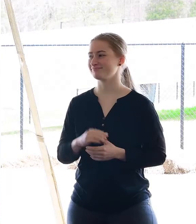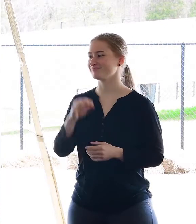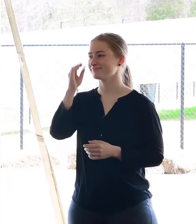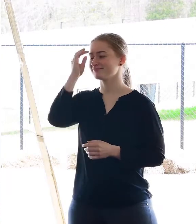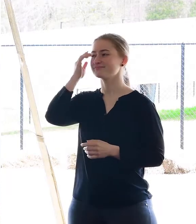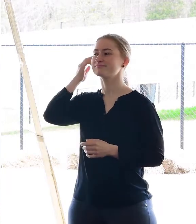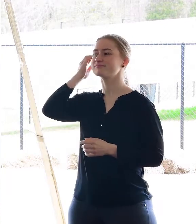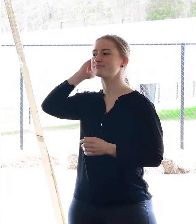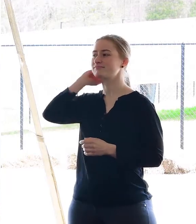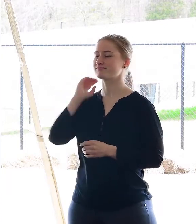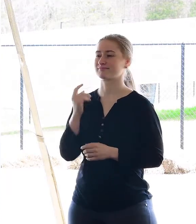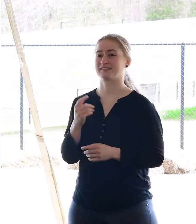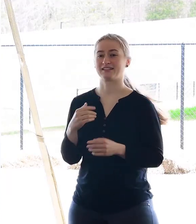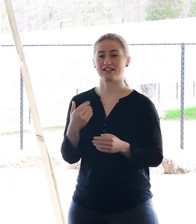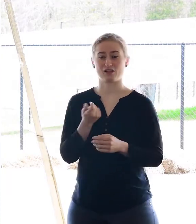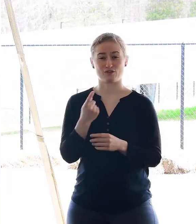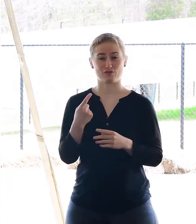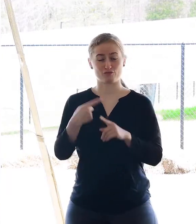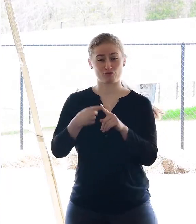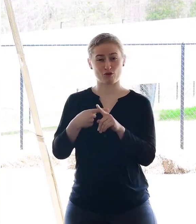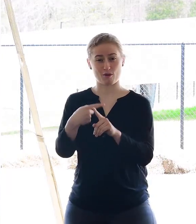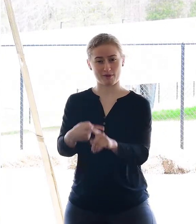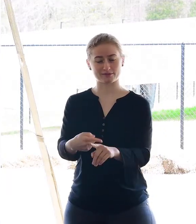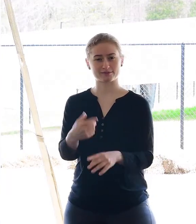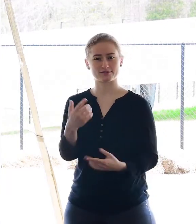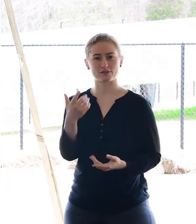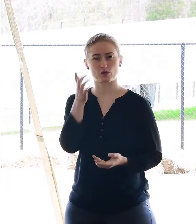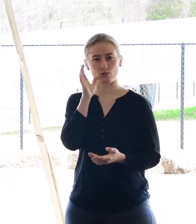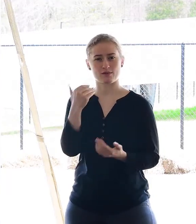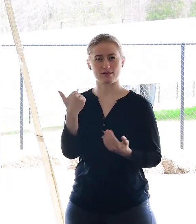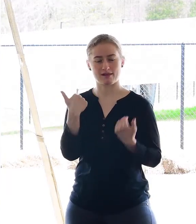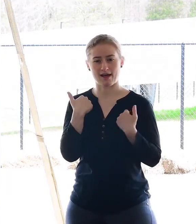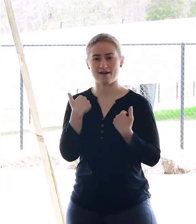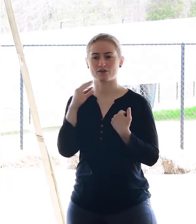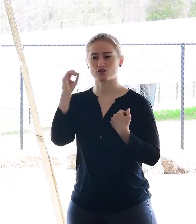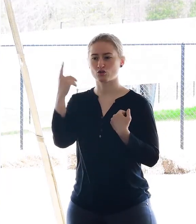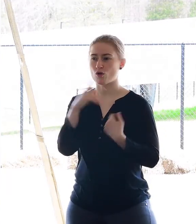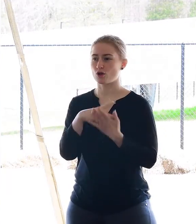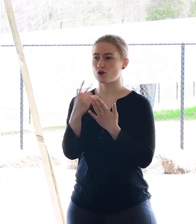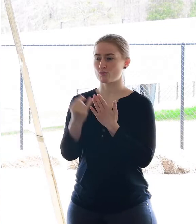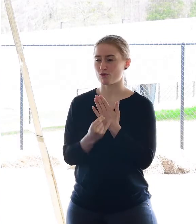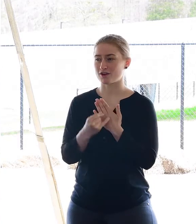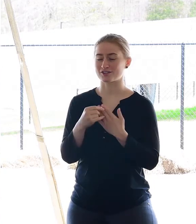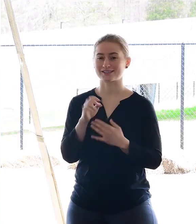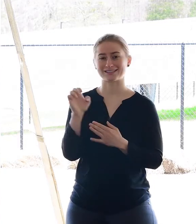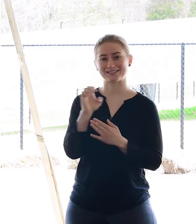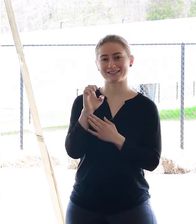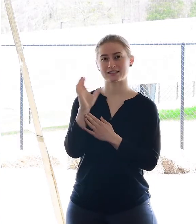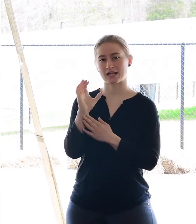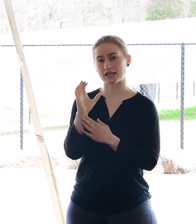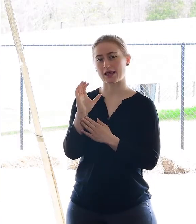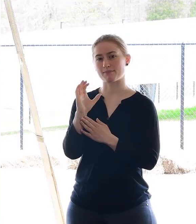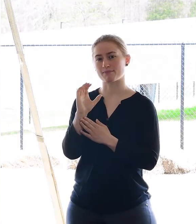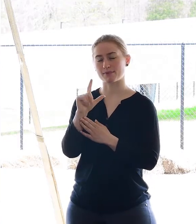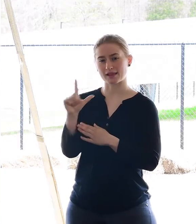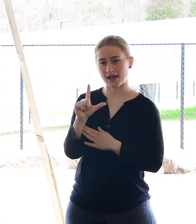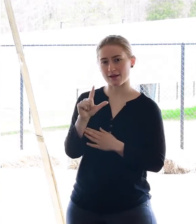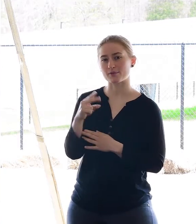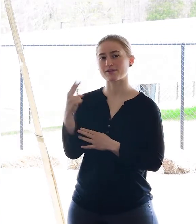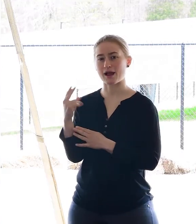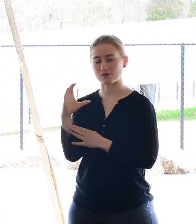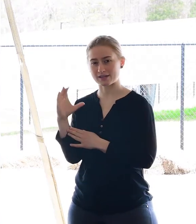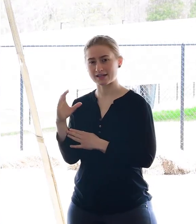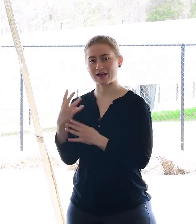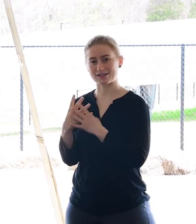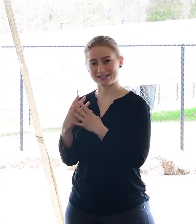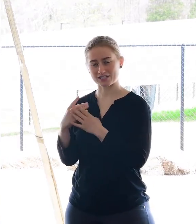In the months to come, we're going to put solar projects at the East Columbia Library, the Howard County Detention Center,